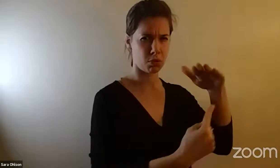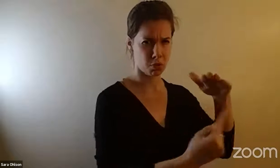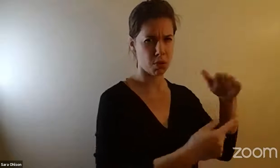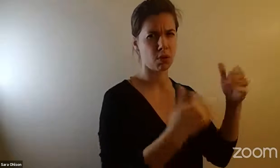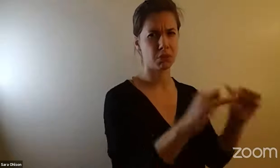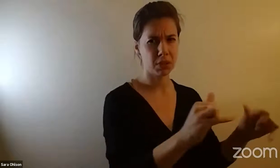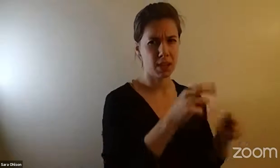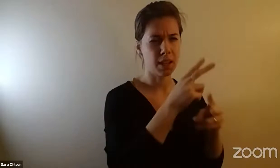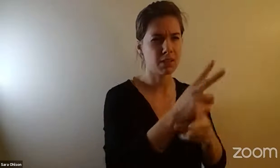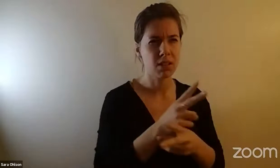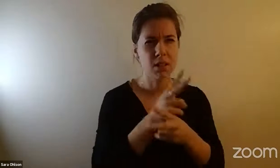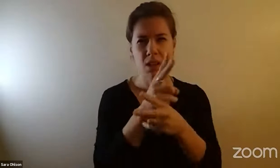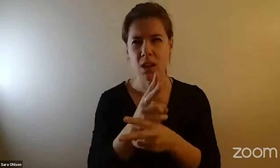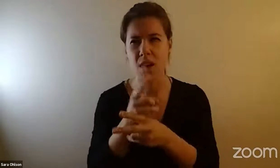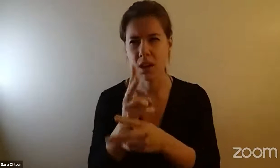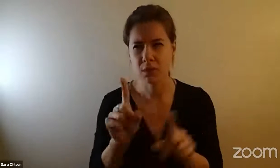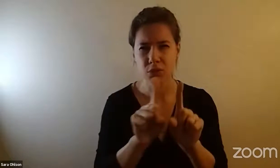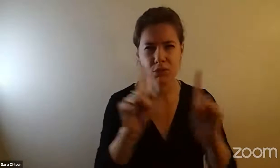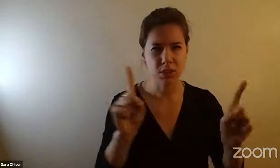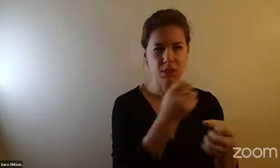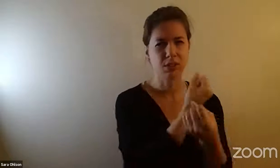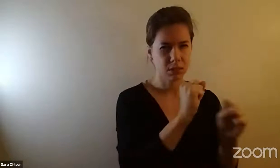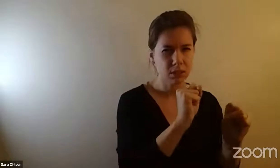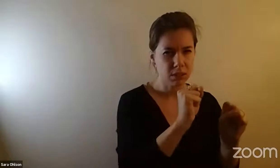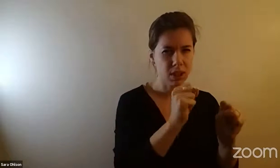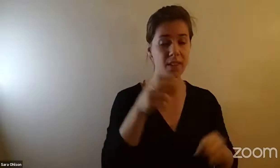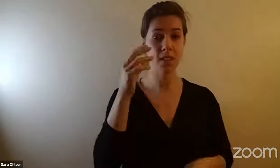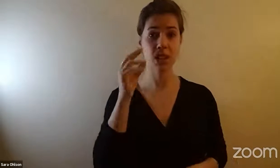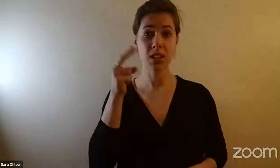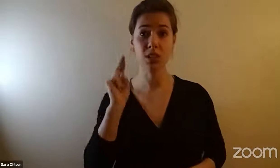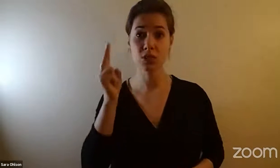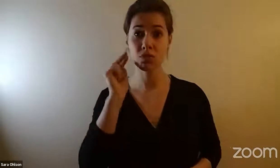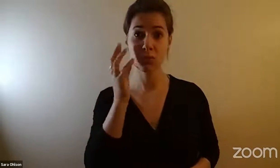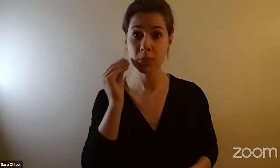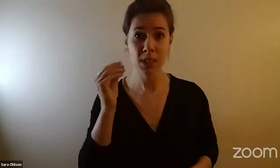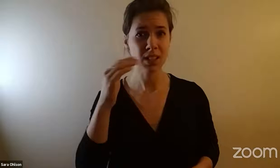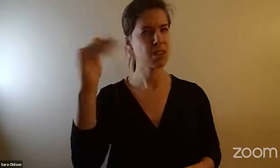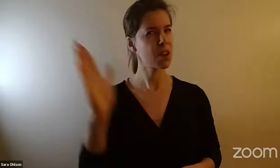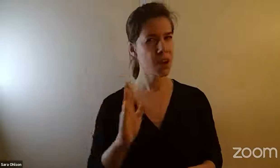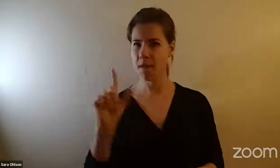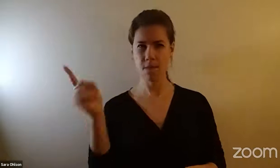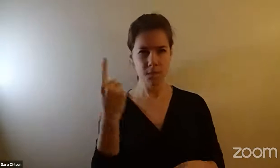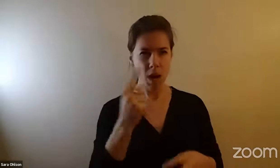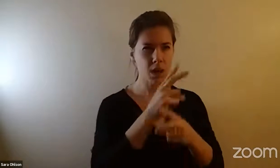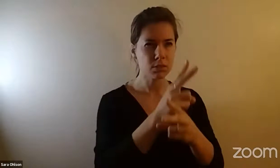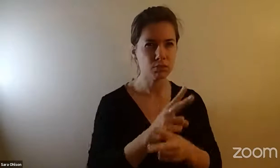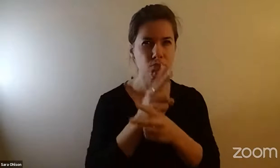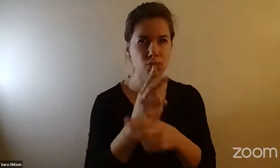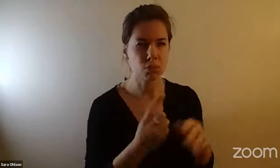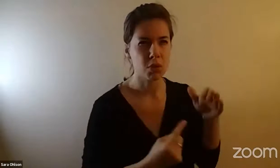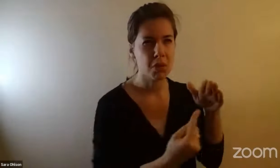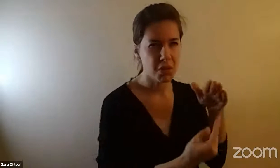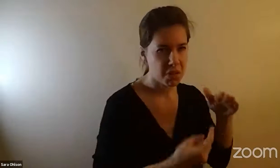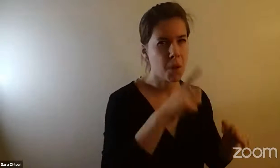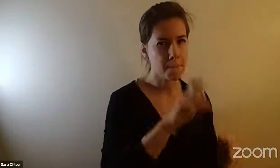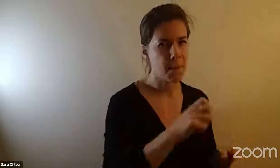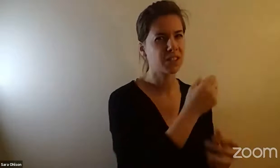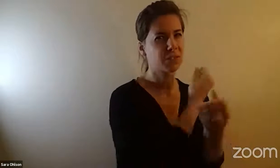get to like the 10th and 11th day, it's that was tough stuff. So this is another one that whizzes by pretty